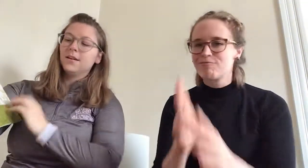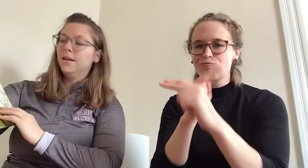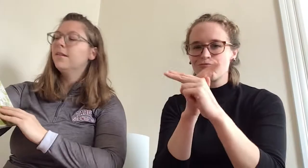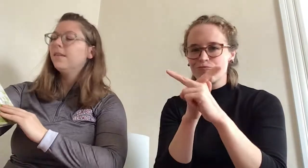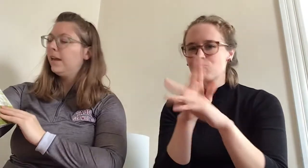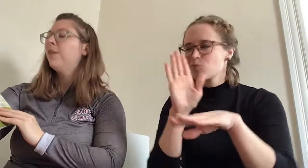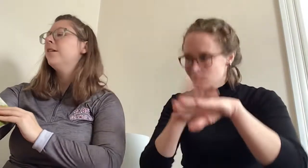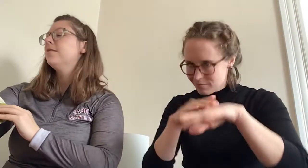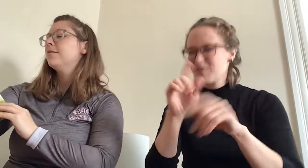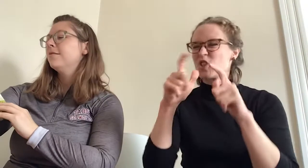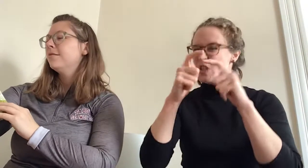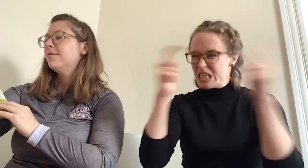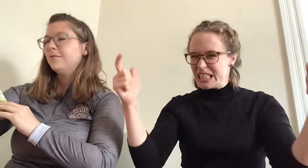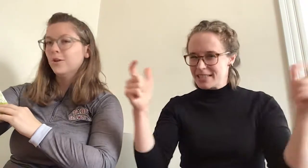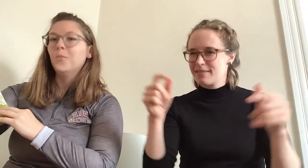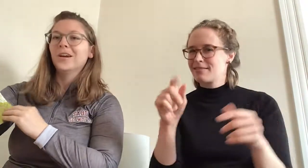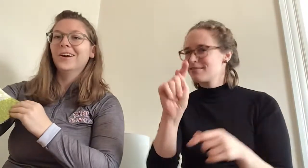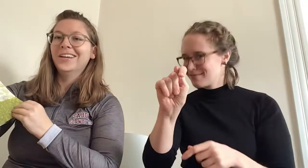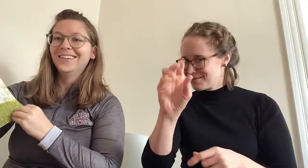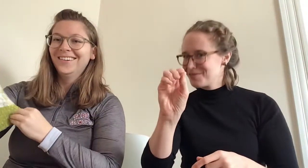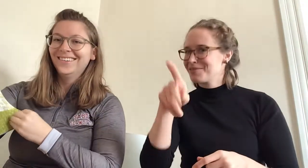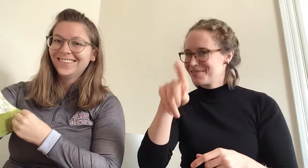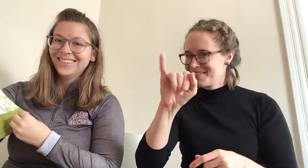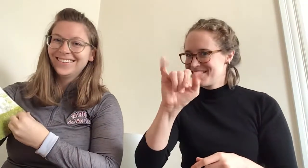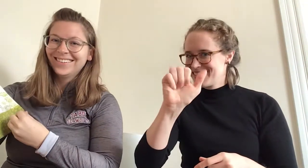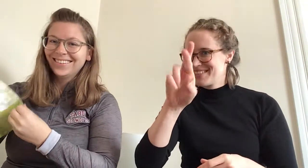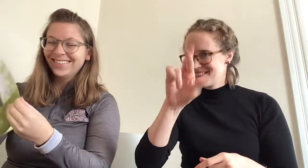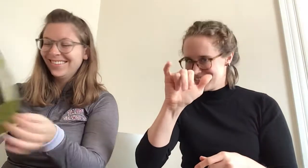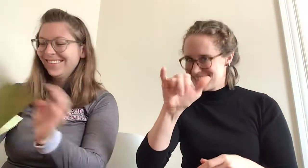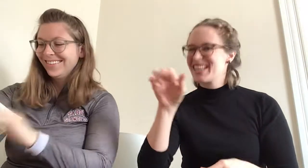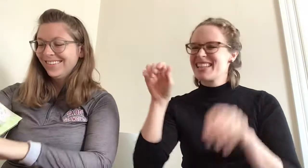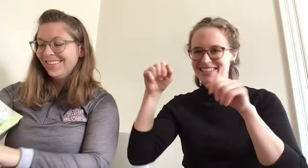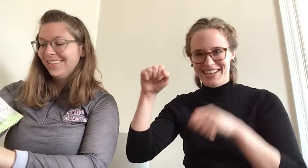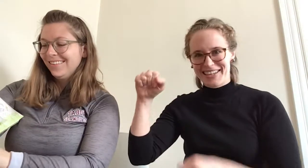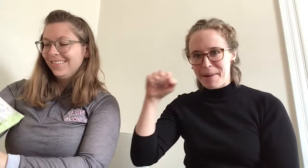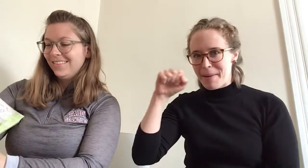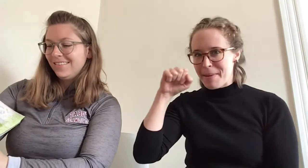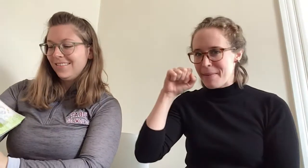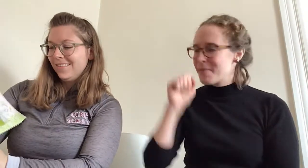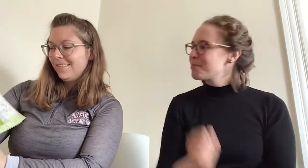Bunnies on a carrot topiary.